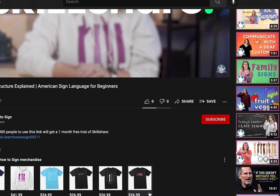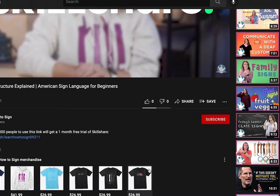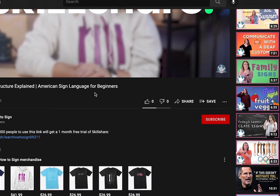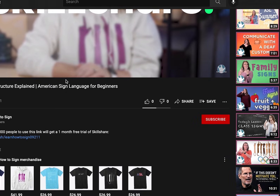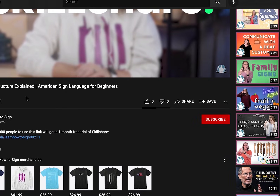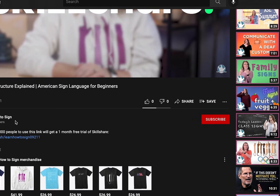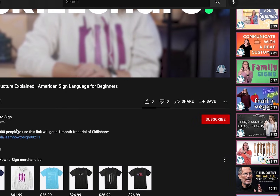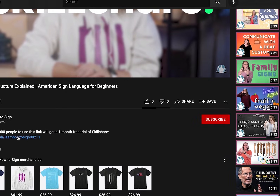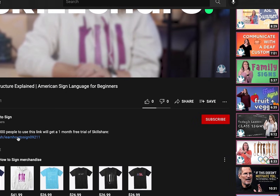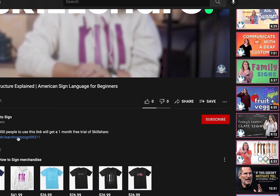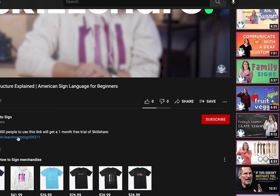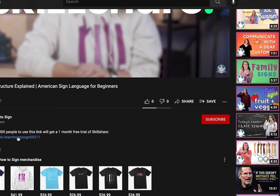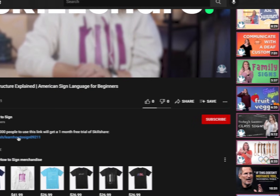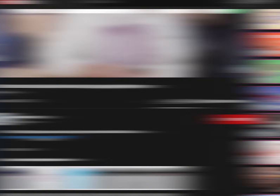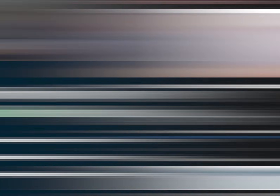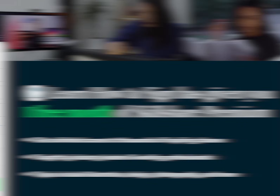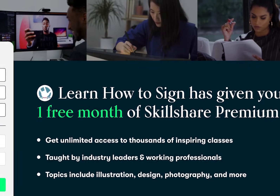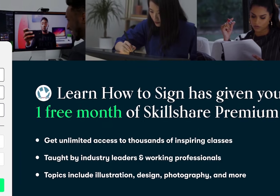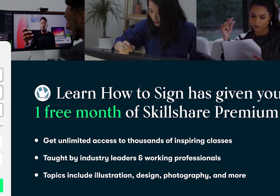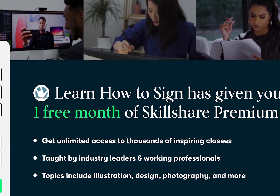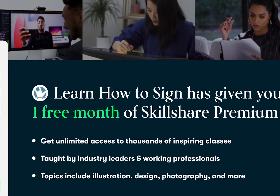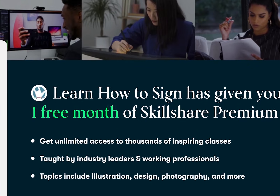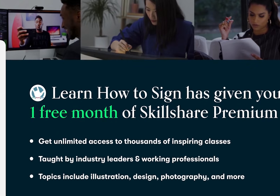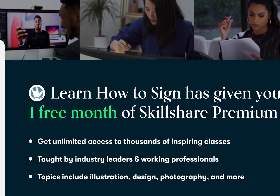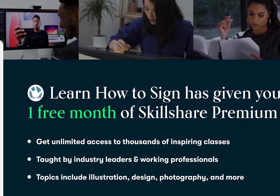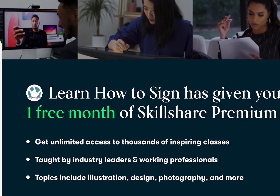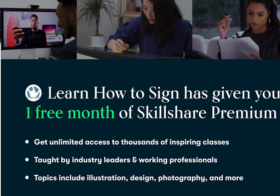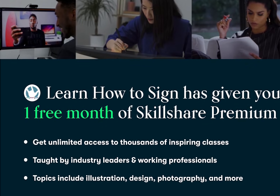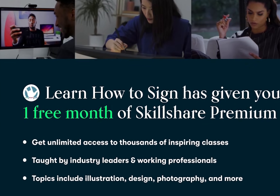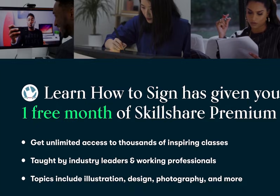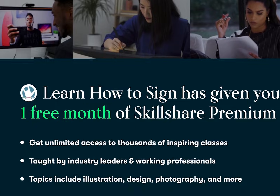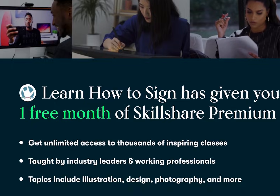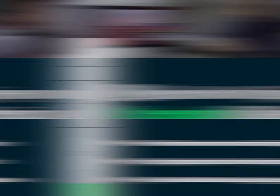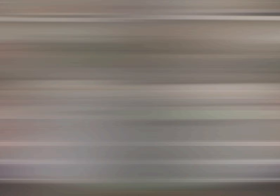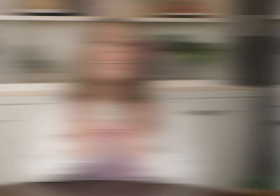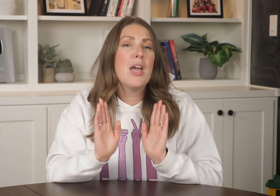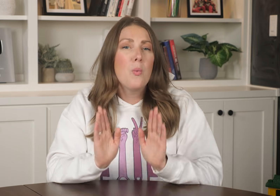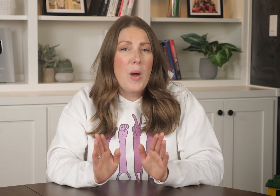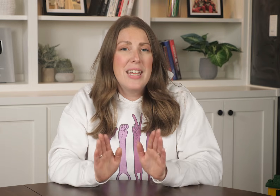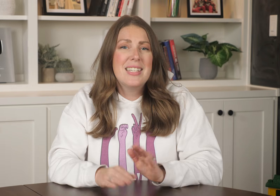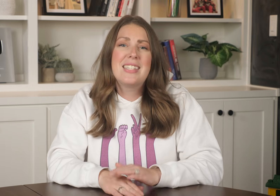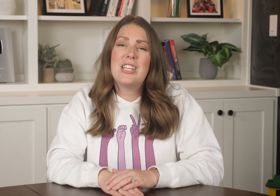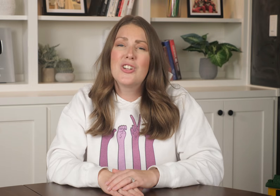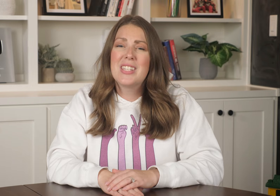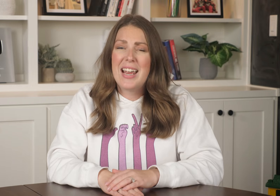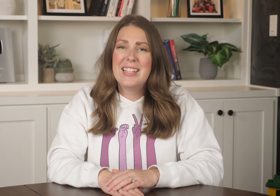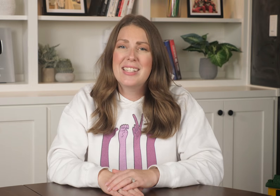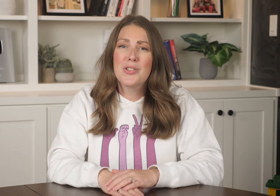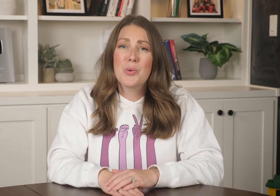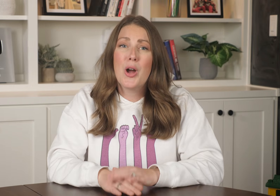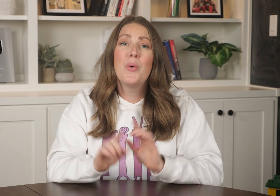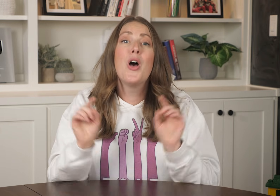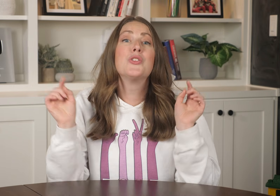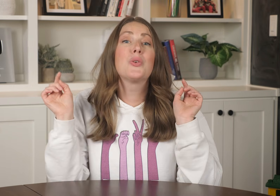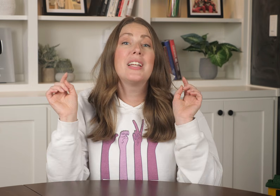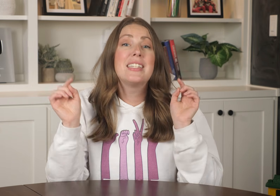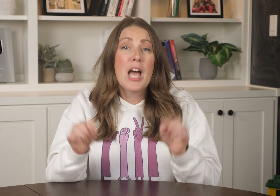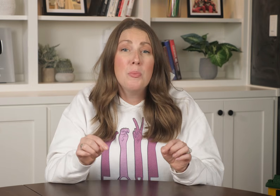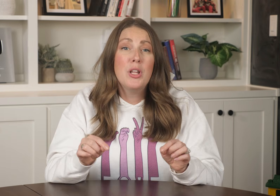in the description will receive a 1-month free trial of Skillshare. We can't wait to see your signing skills grow, so click down below